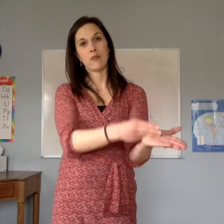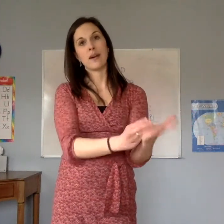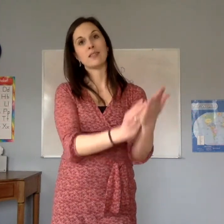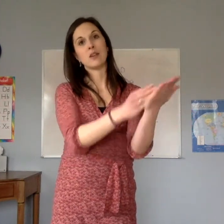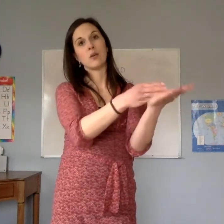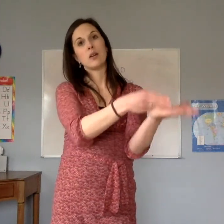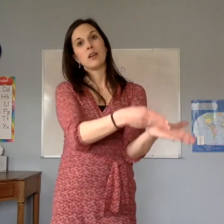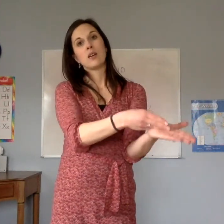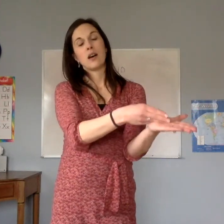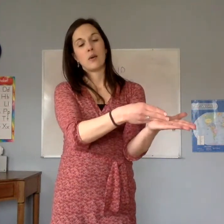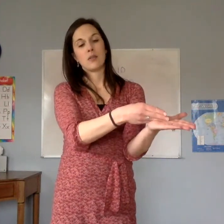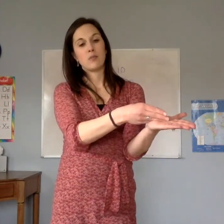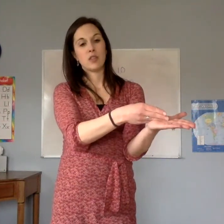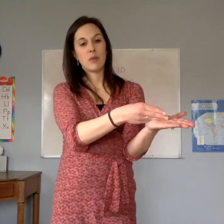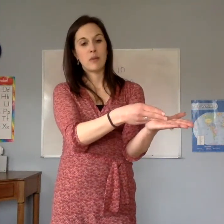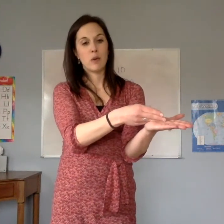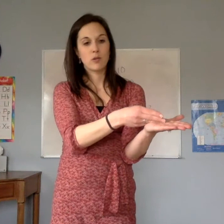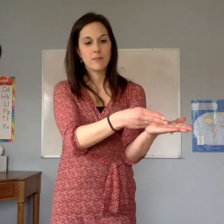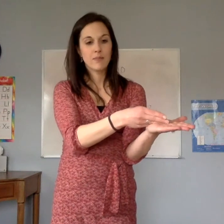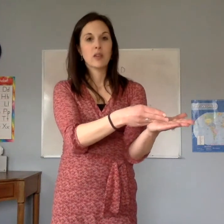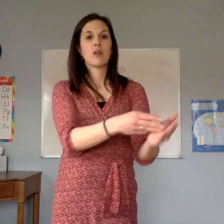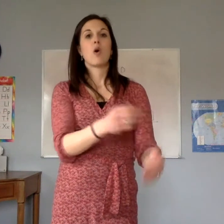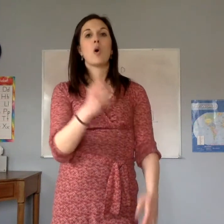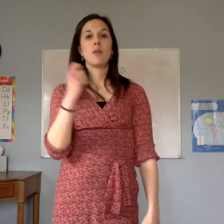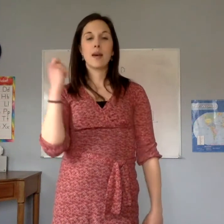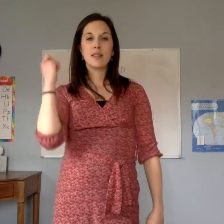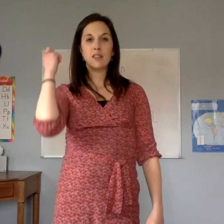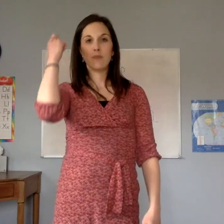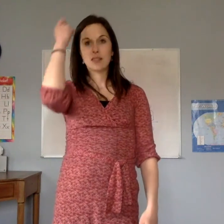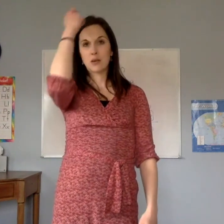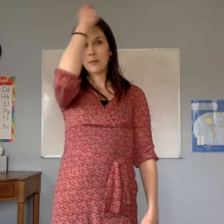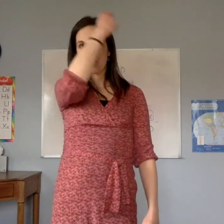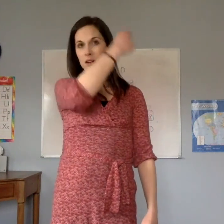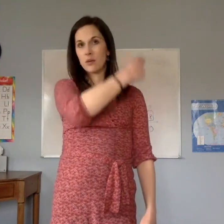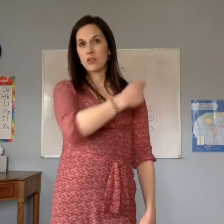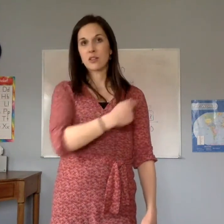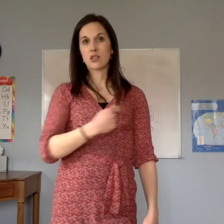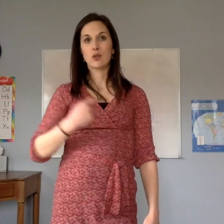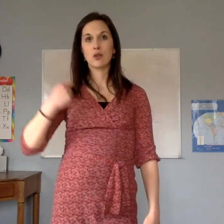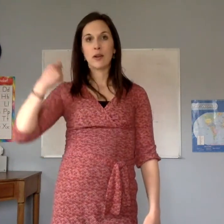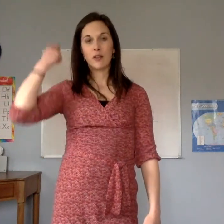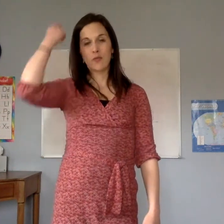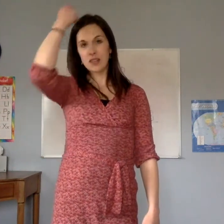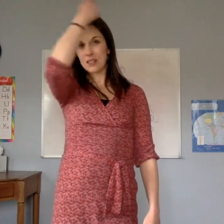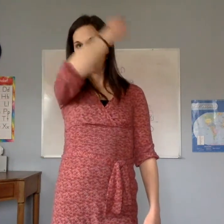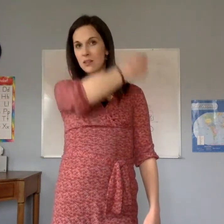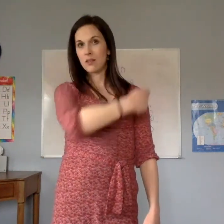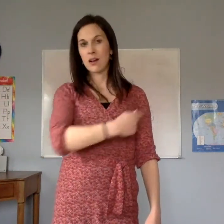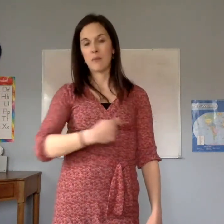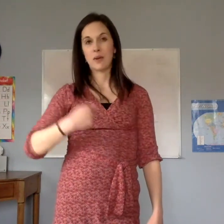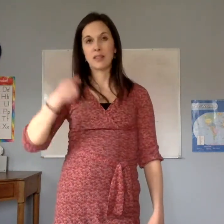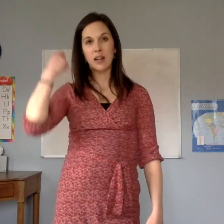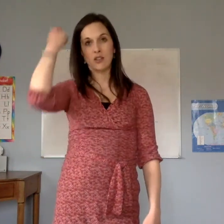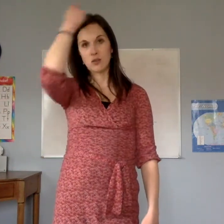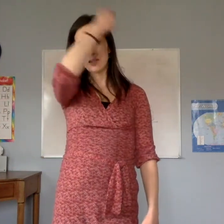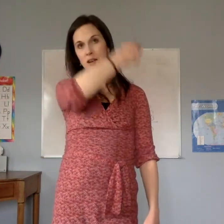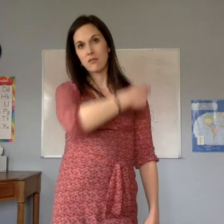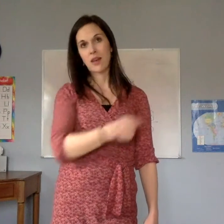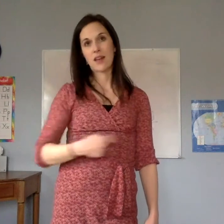alphabet, so we put them in a boat. Olmecs of Mesoamerica, we draw a circle around your face. They did big statues of heads